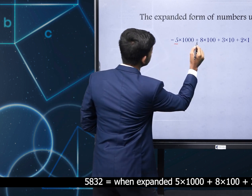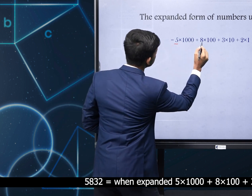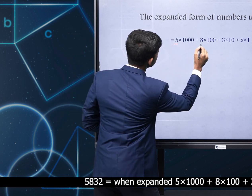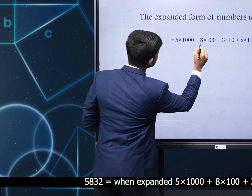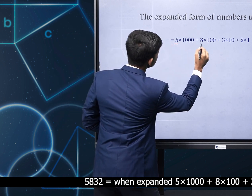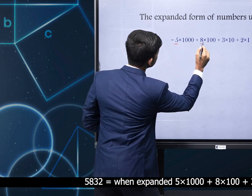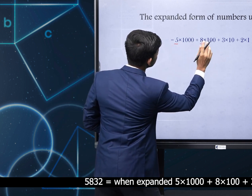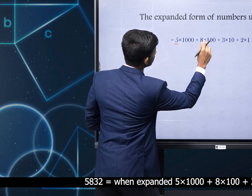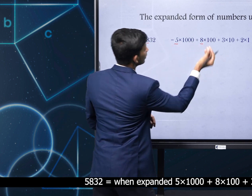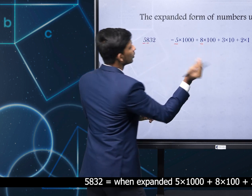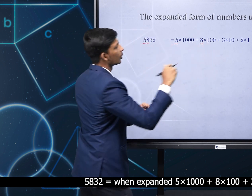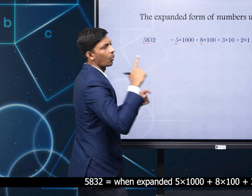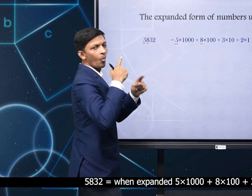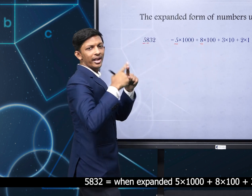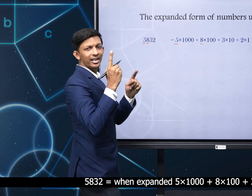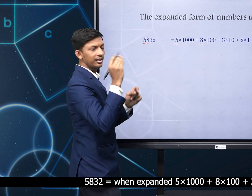8 into 100,